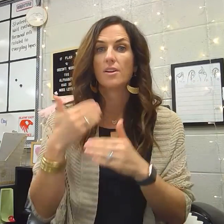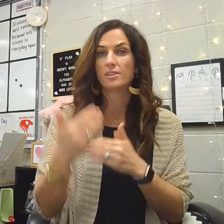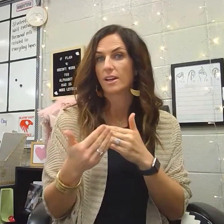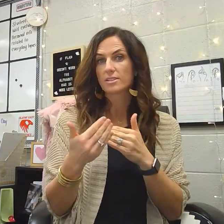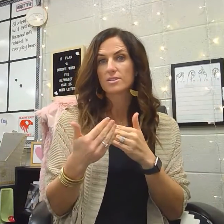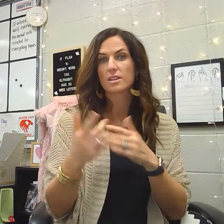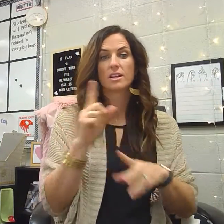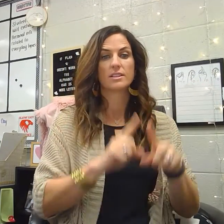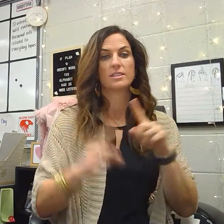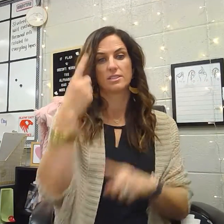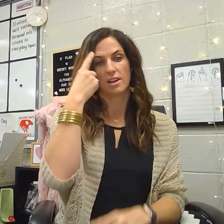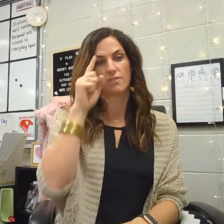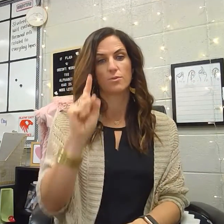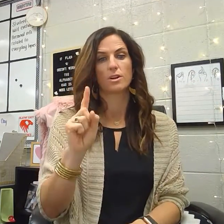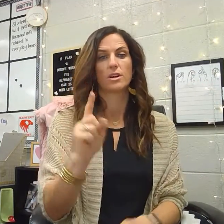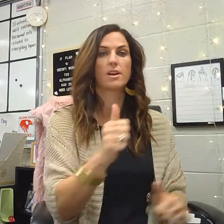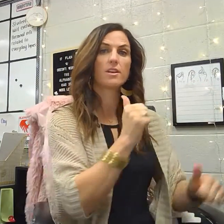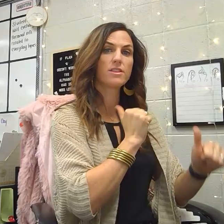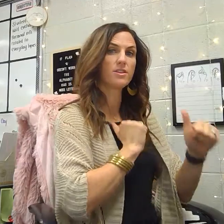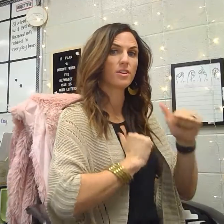The next is the sign for theater,